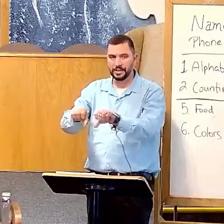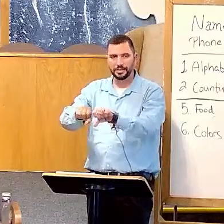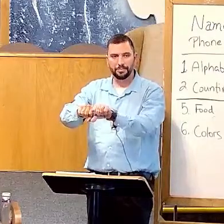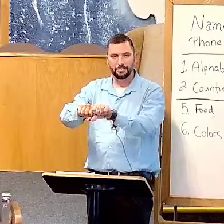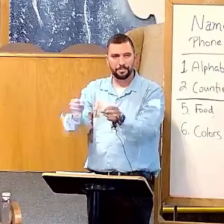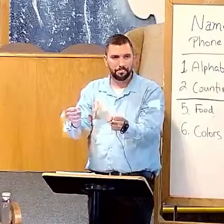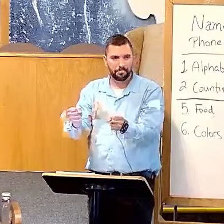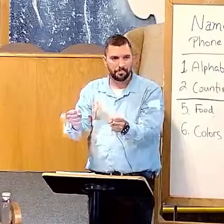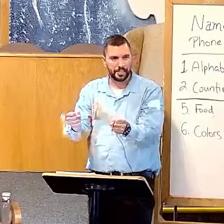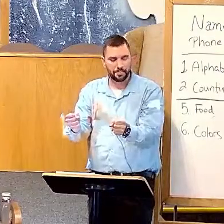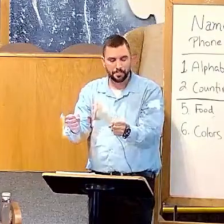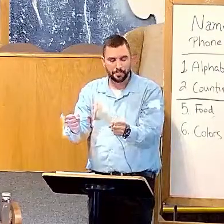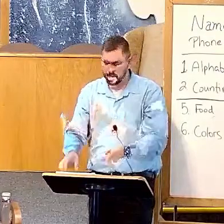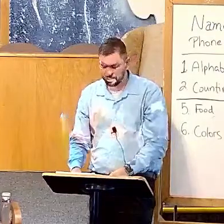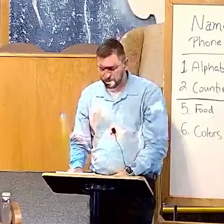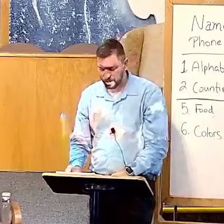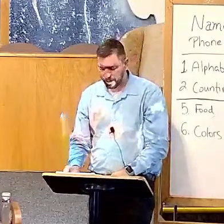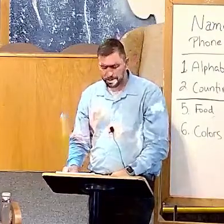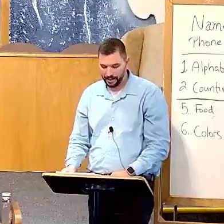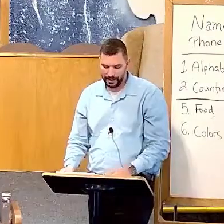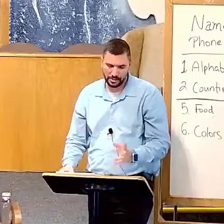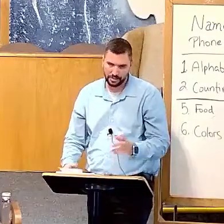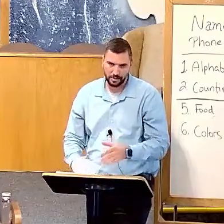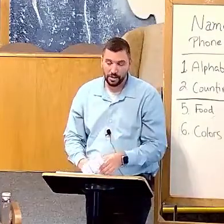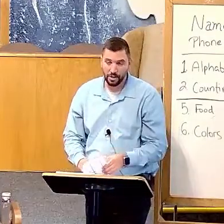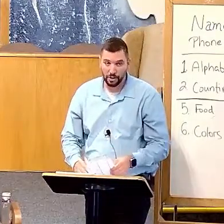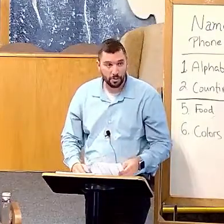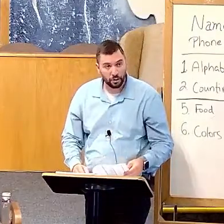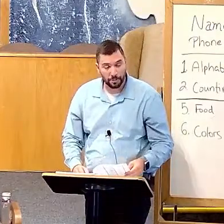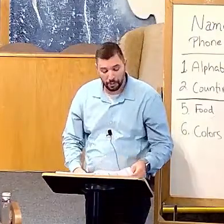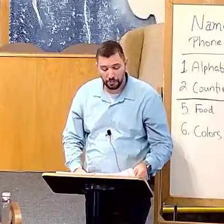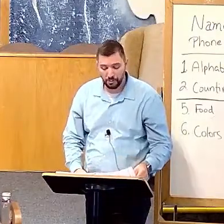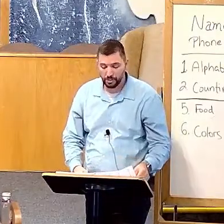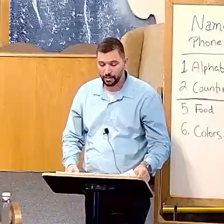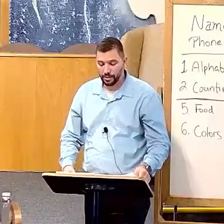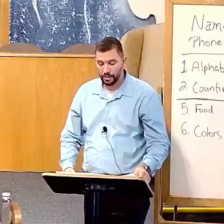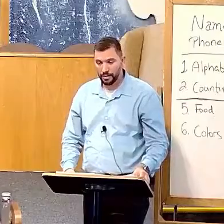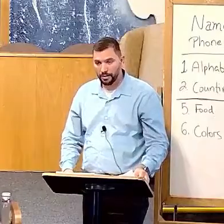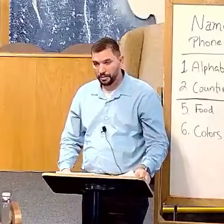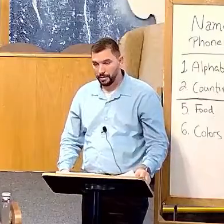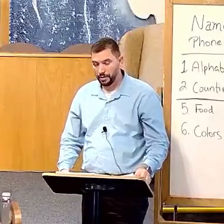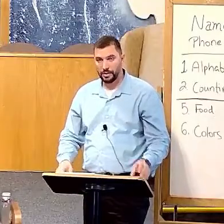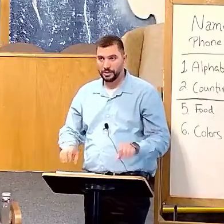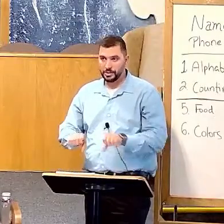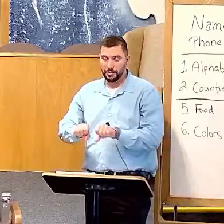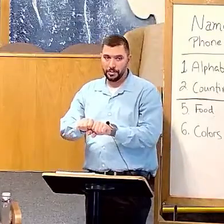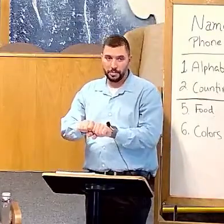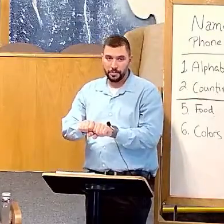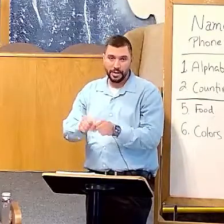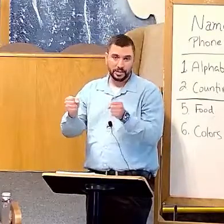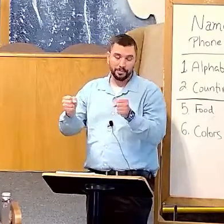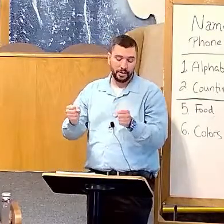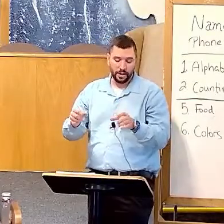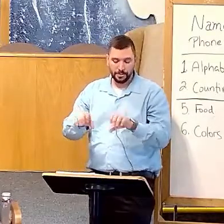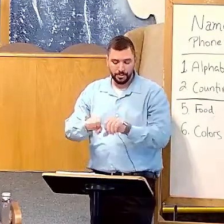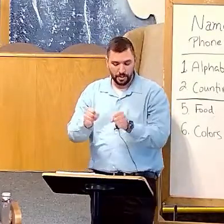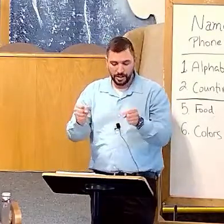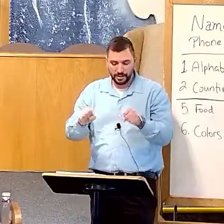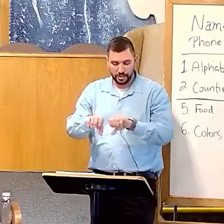something. That's break. And that's, you broke a bone. That's to break something up. To break, that's just to